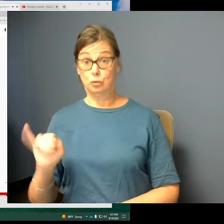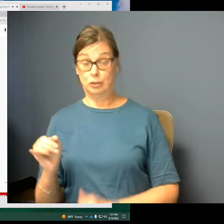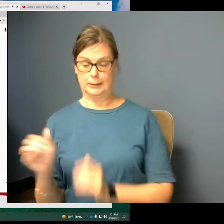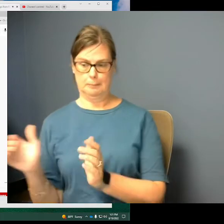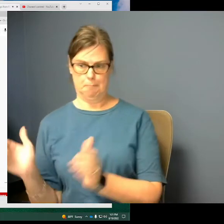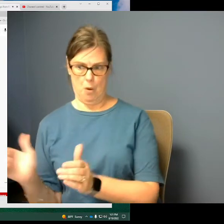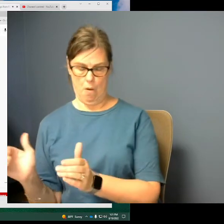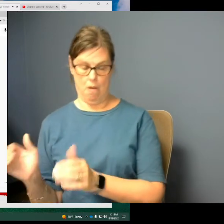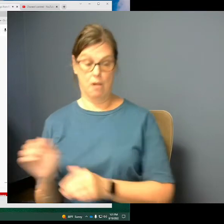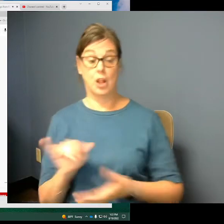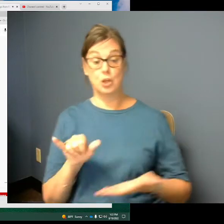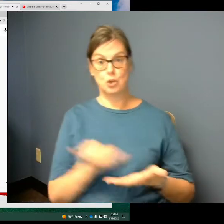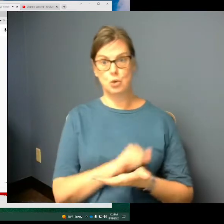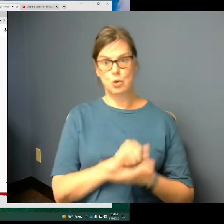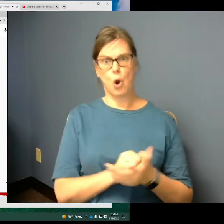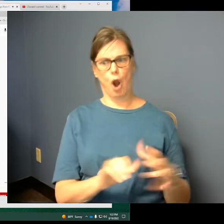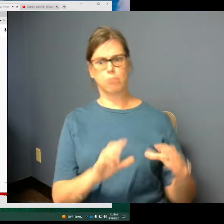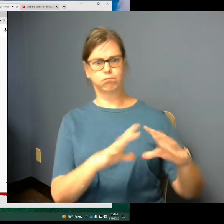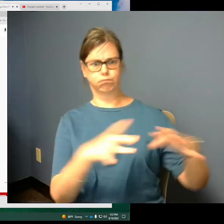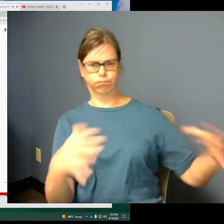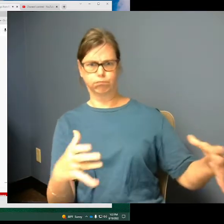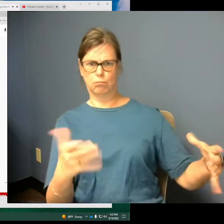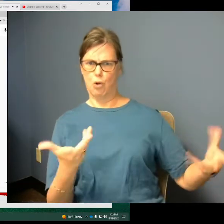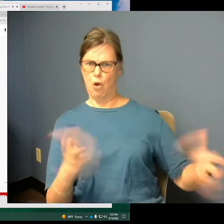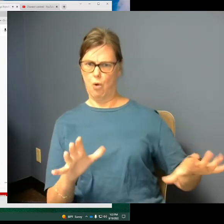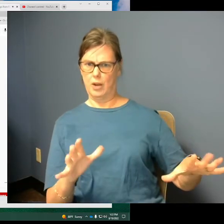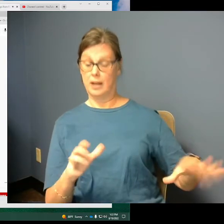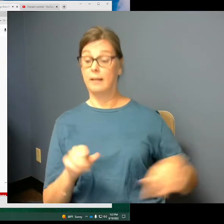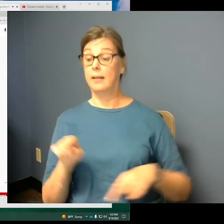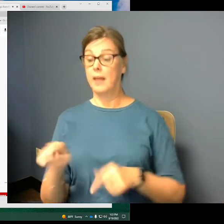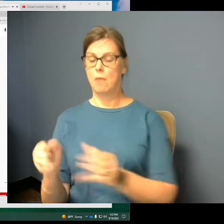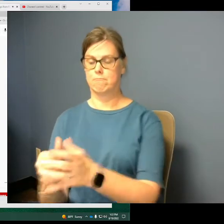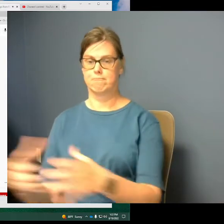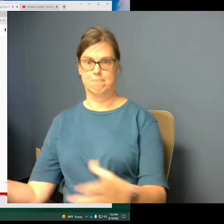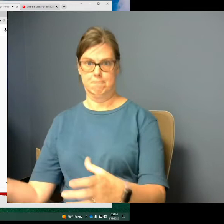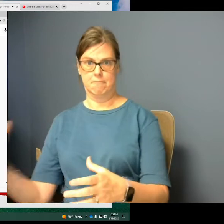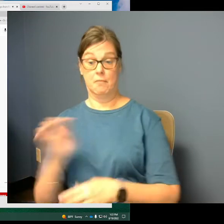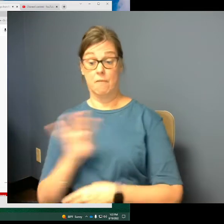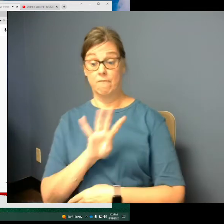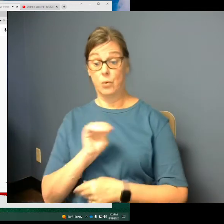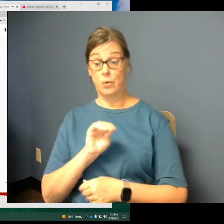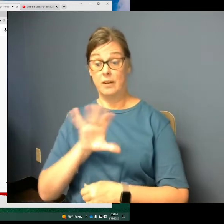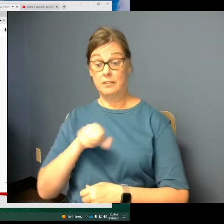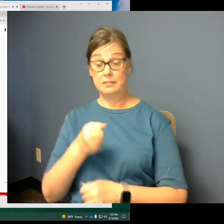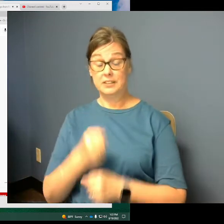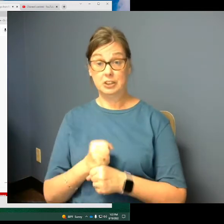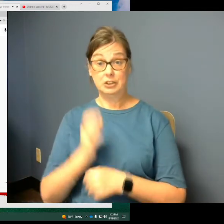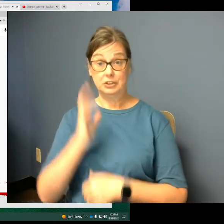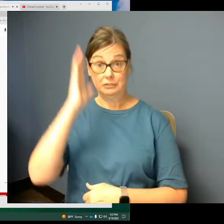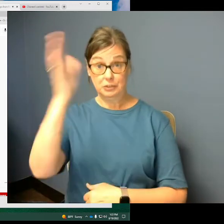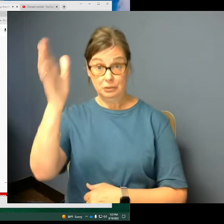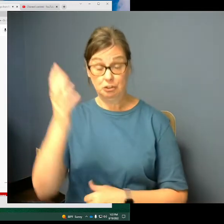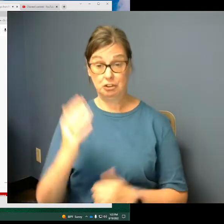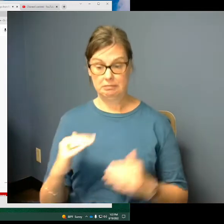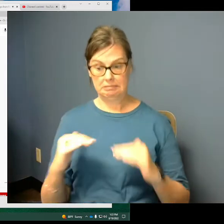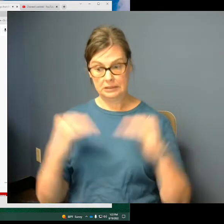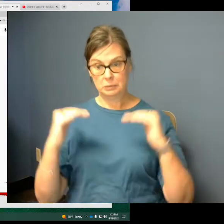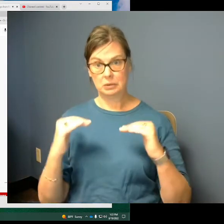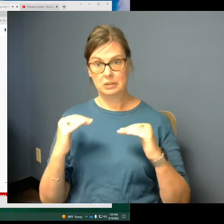40, 50 years, the populations are pretty similar. And what this tells us is that people